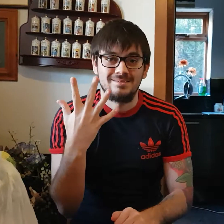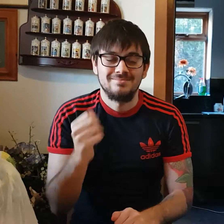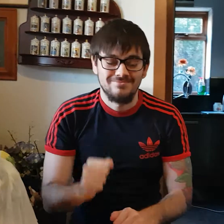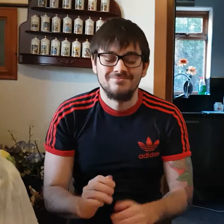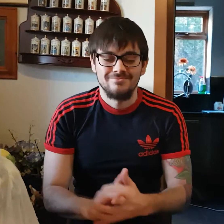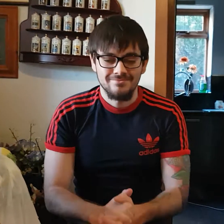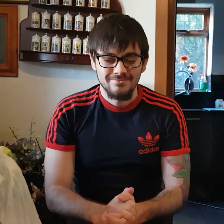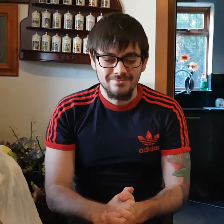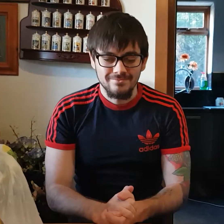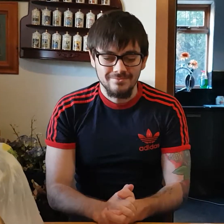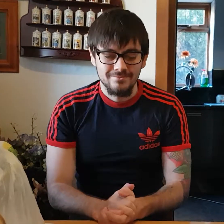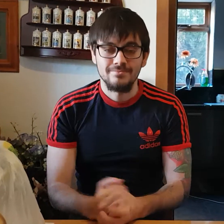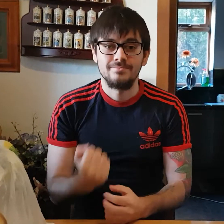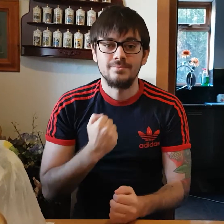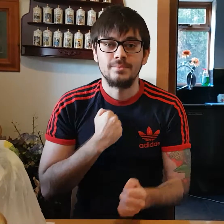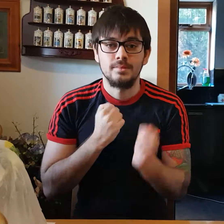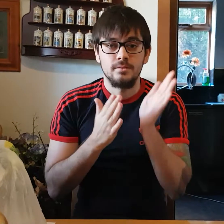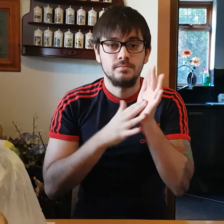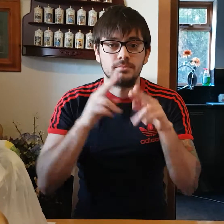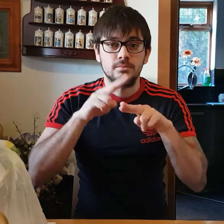Next month I'll be 25.